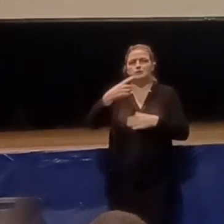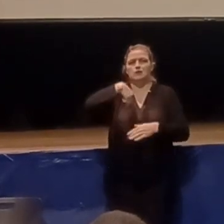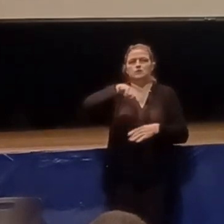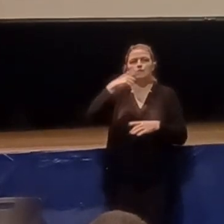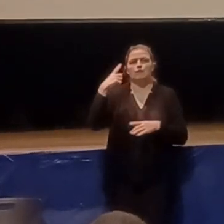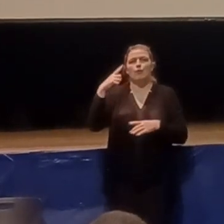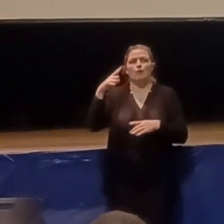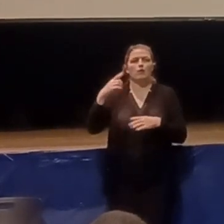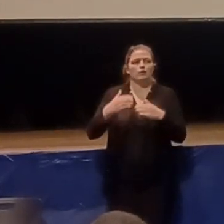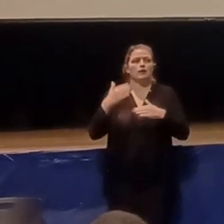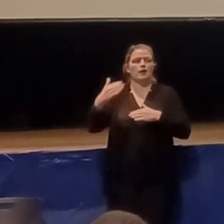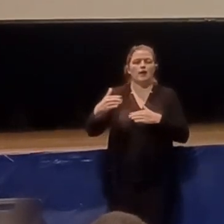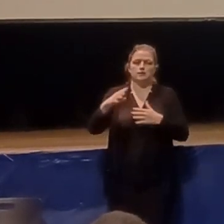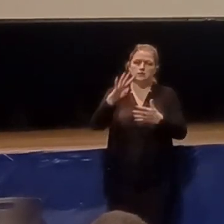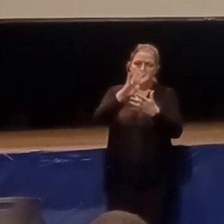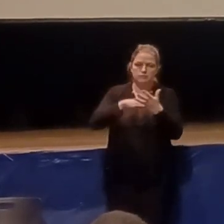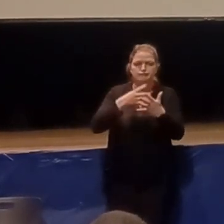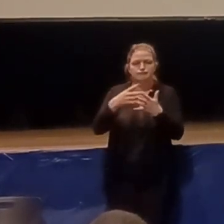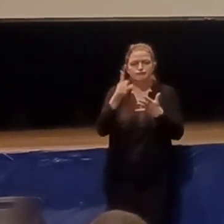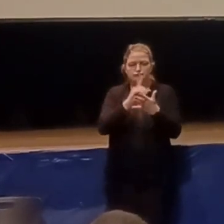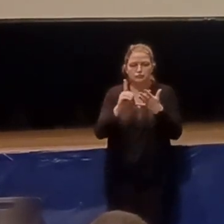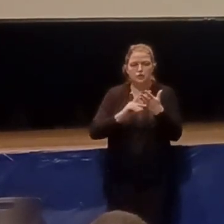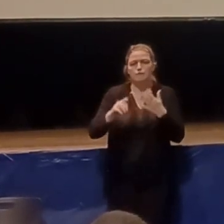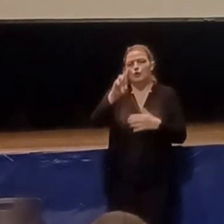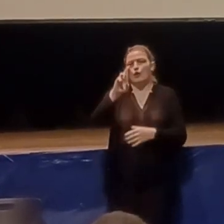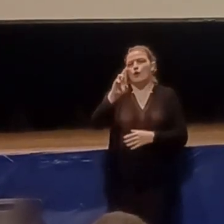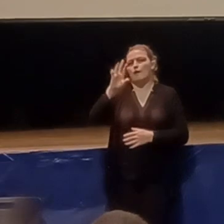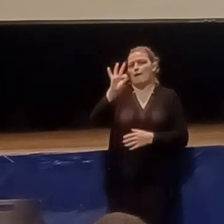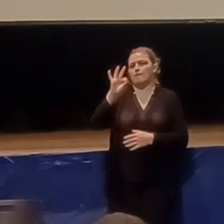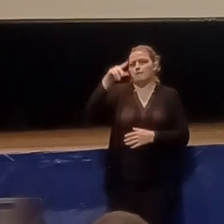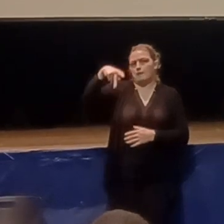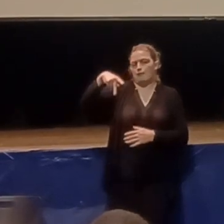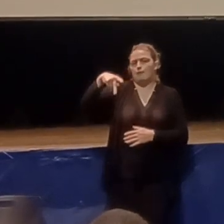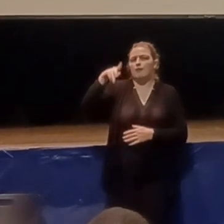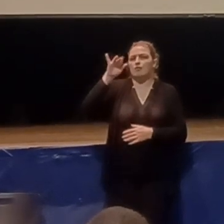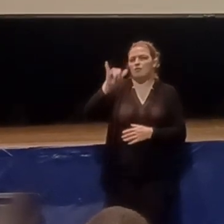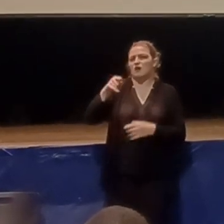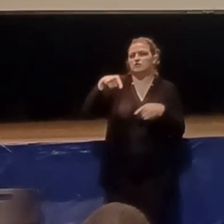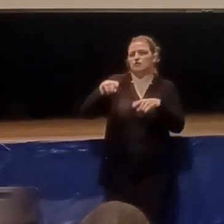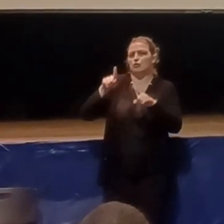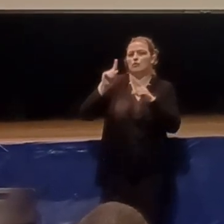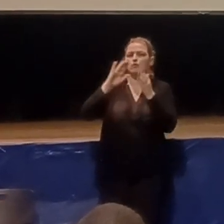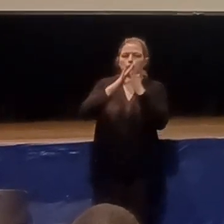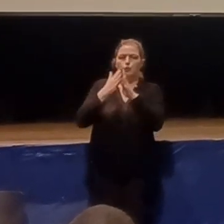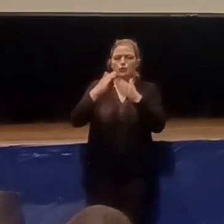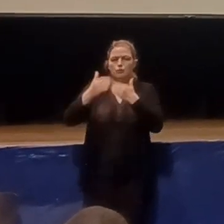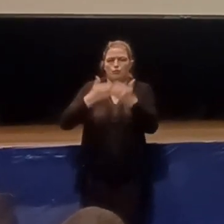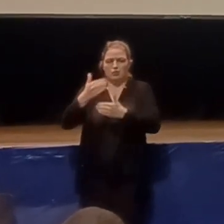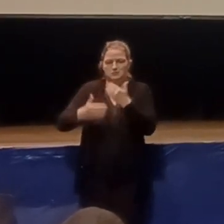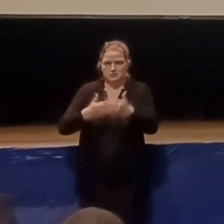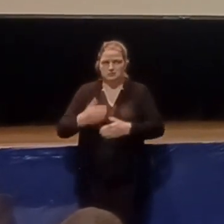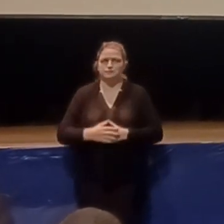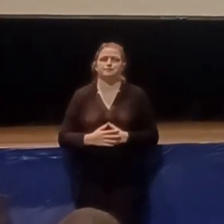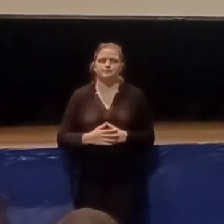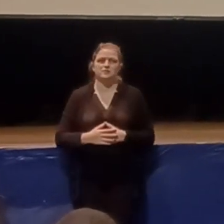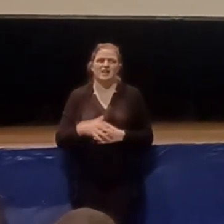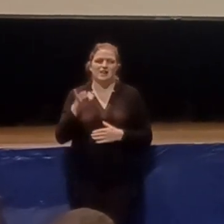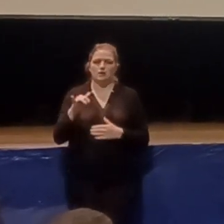for the drafting and review of the RFP. This has been done through a sort of community process. There would be